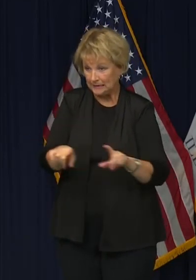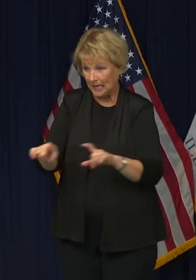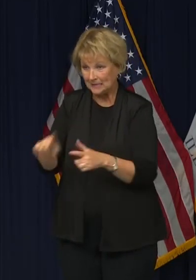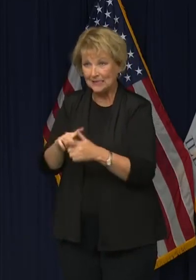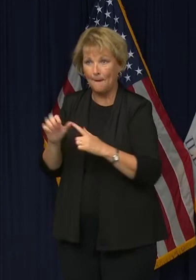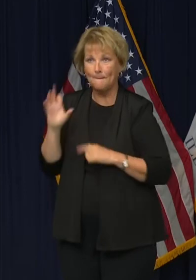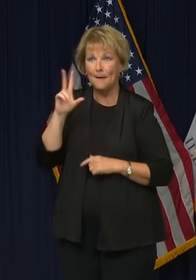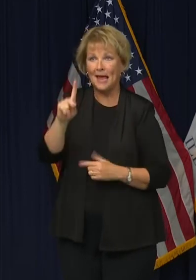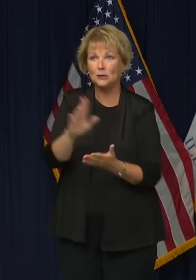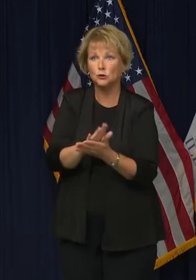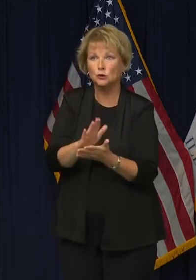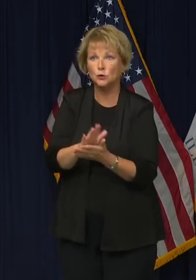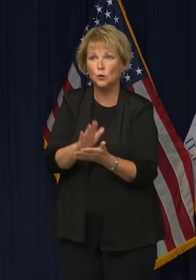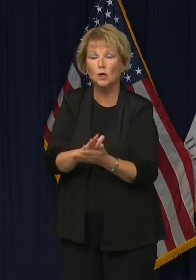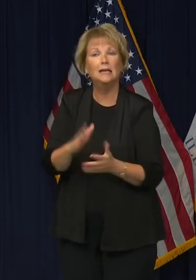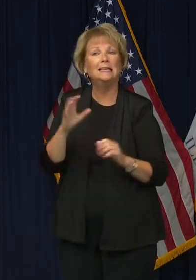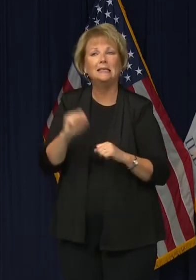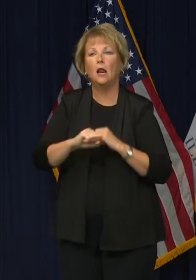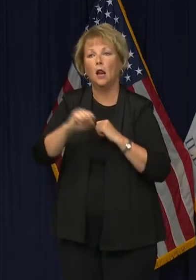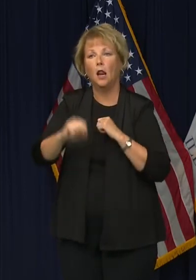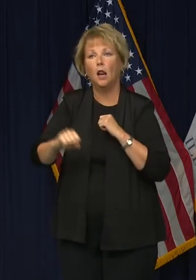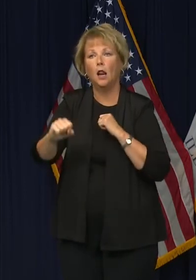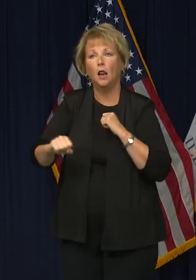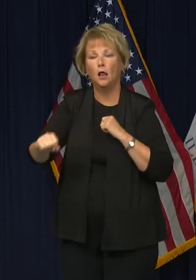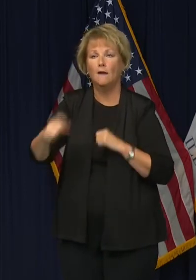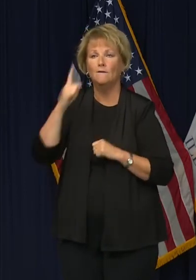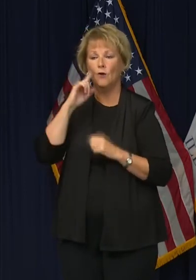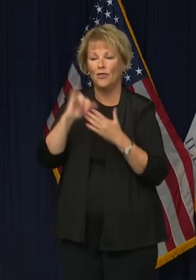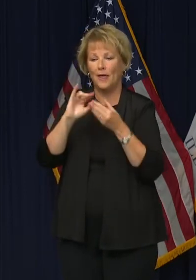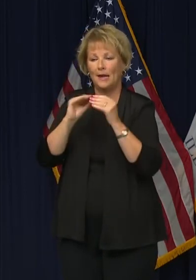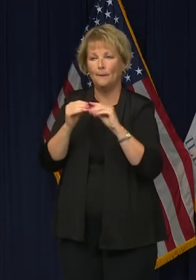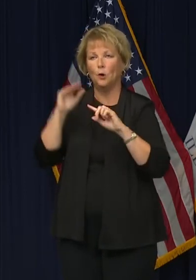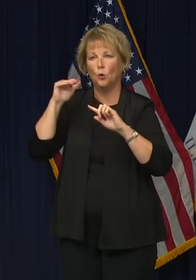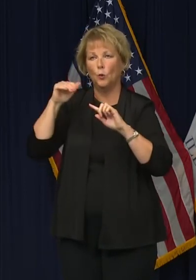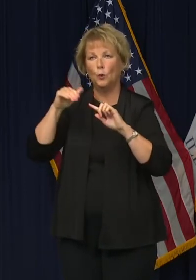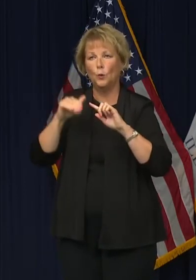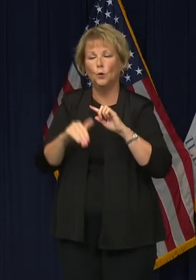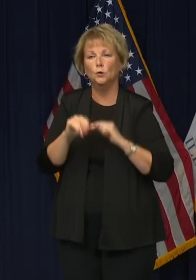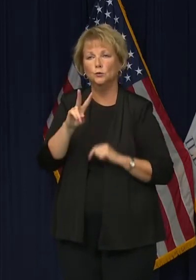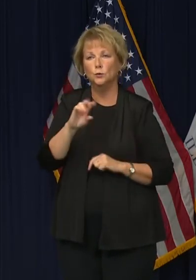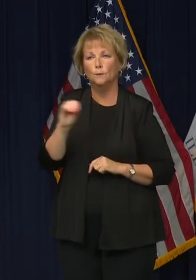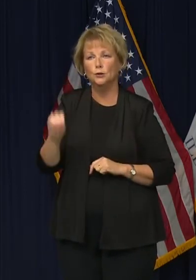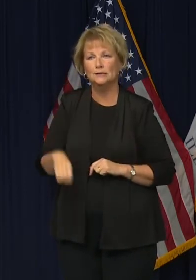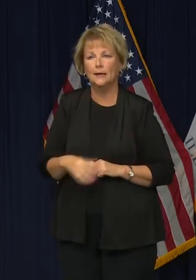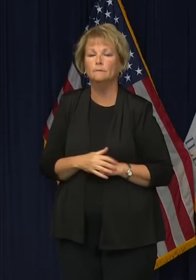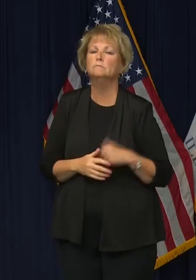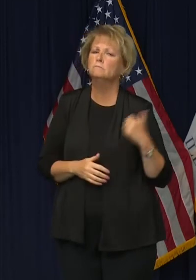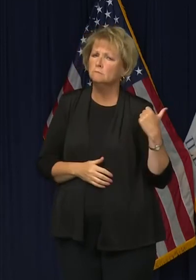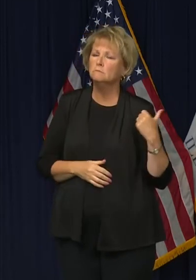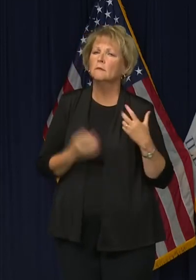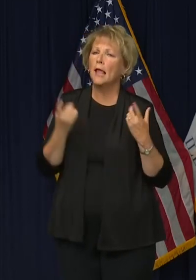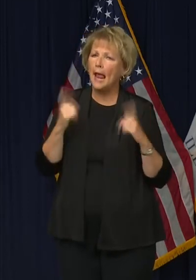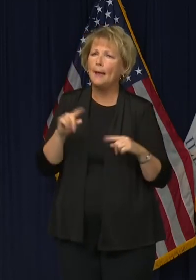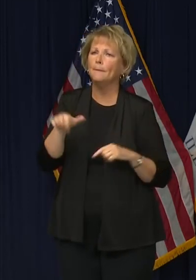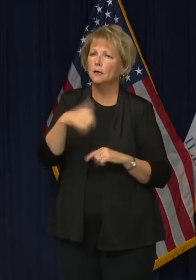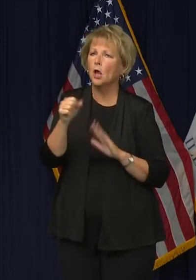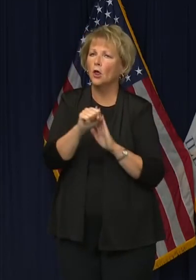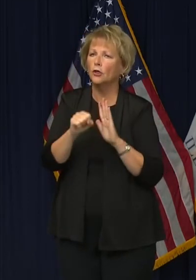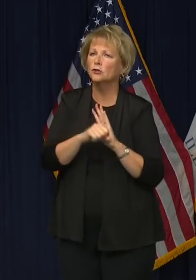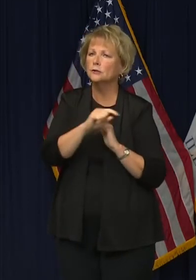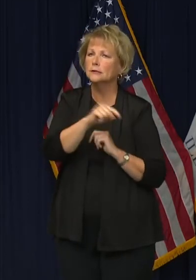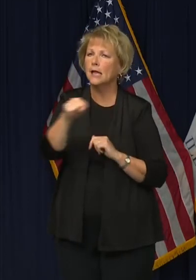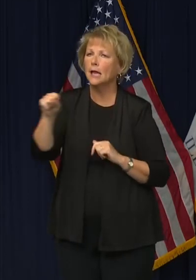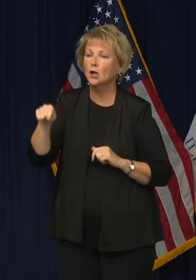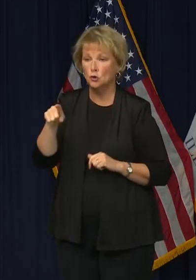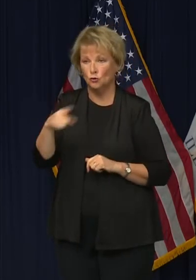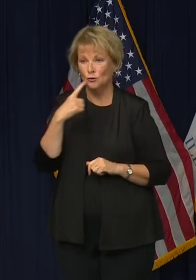I mean, because it could take forever for that positivity rate to get down to 2%. Well, it's happened in other states. It's not,